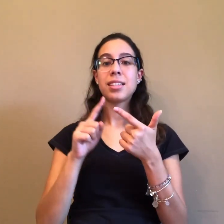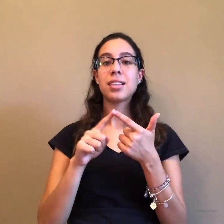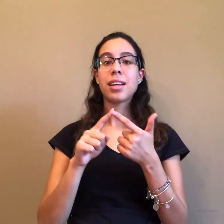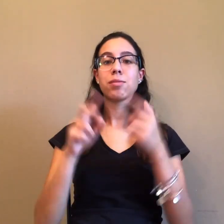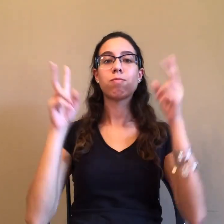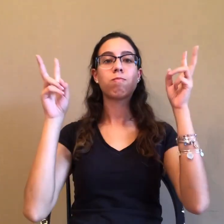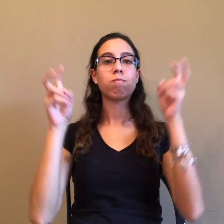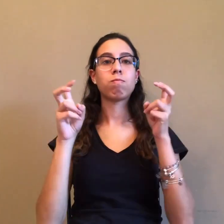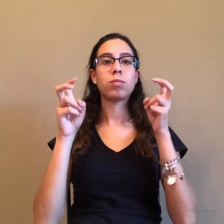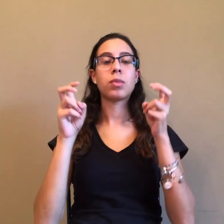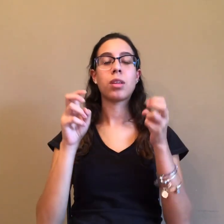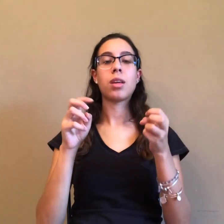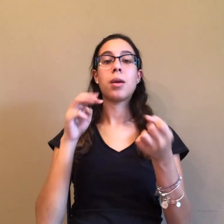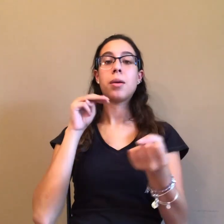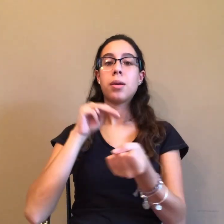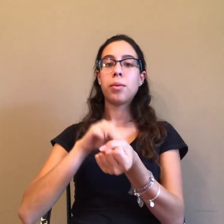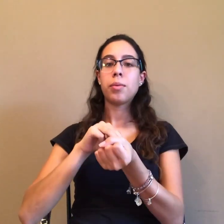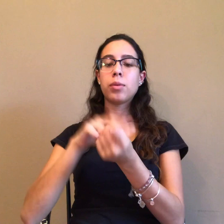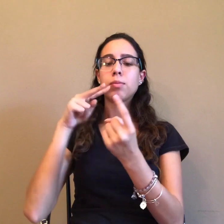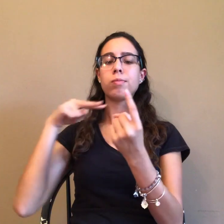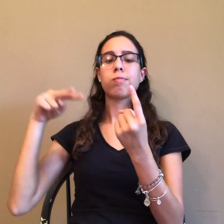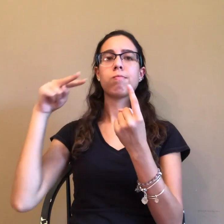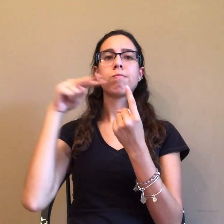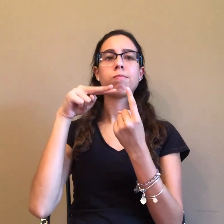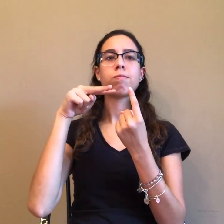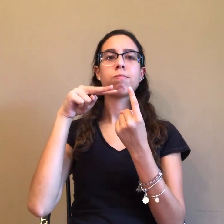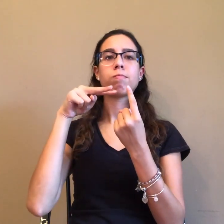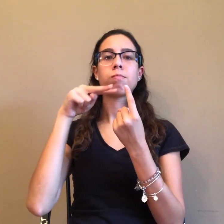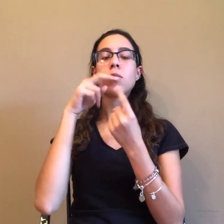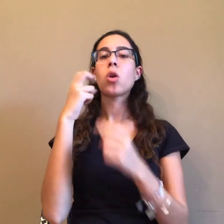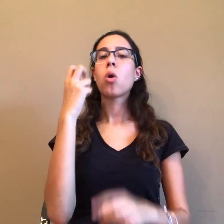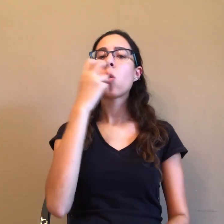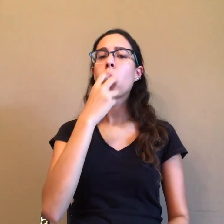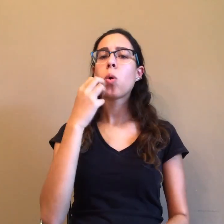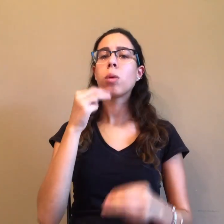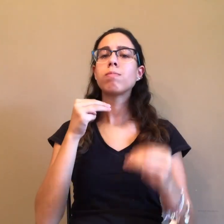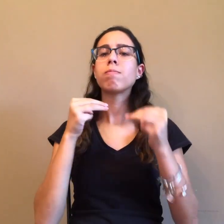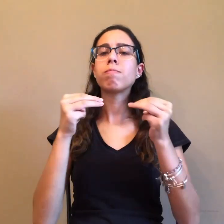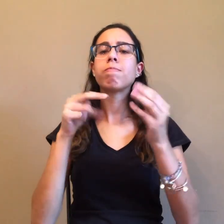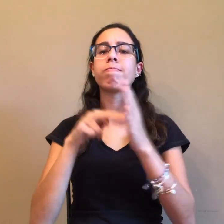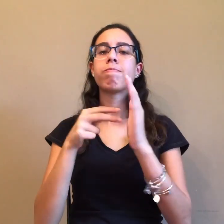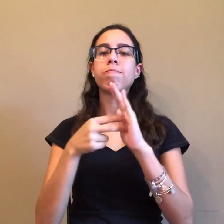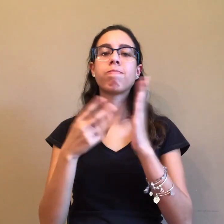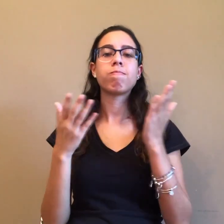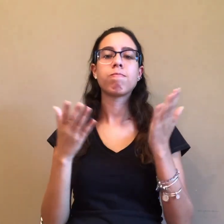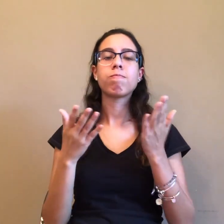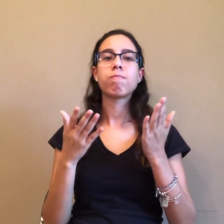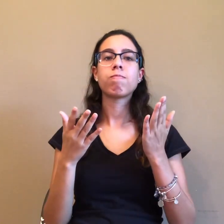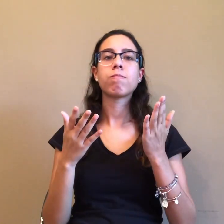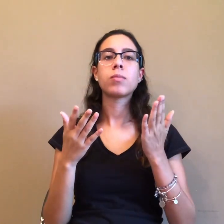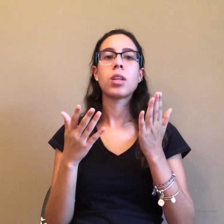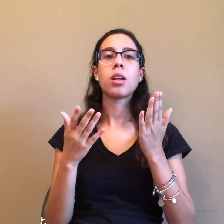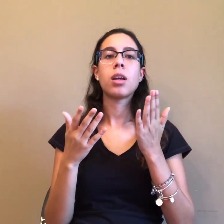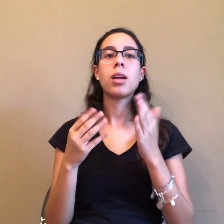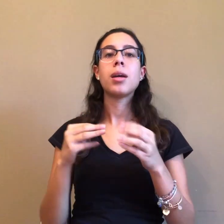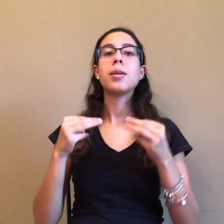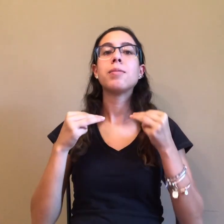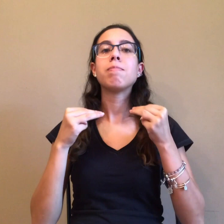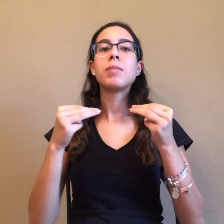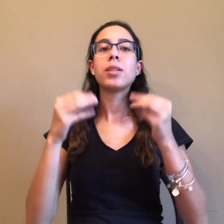The second topic is medical perspective. What is the oral method? The oral method is